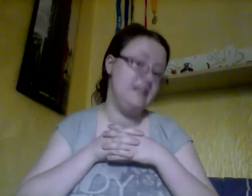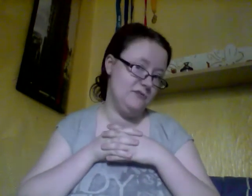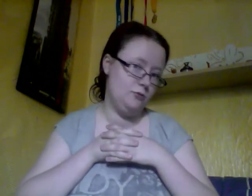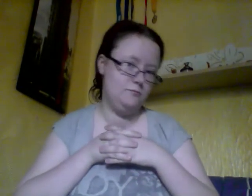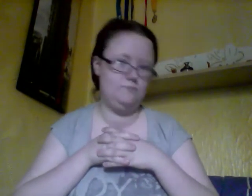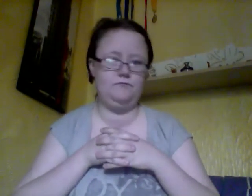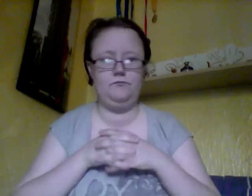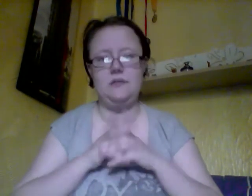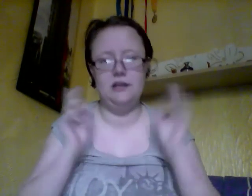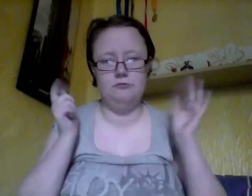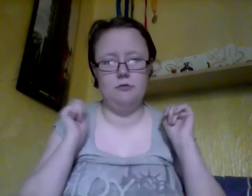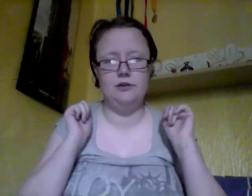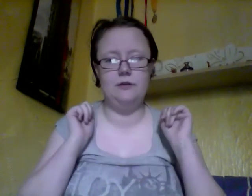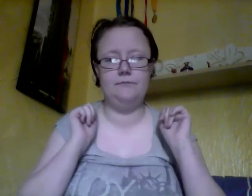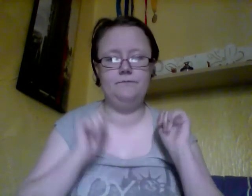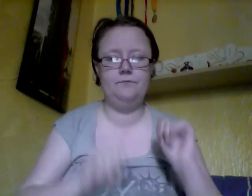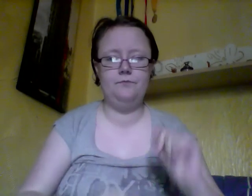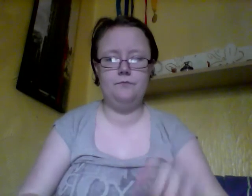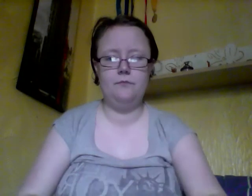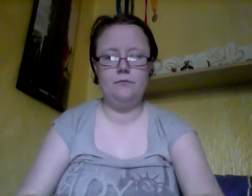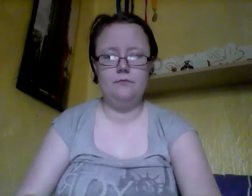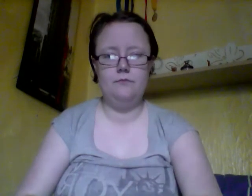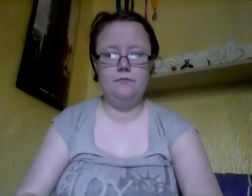evil, in case you were wondering.